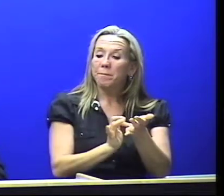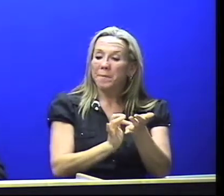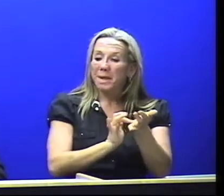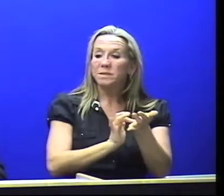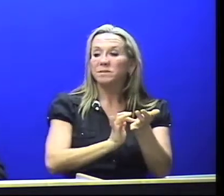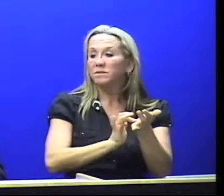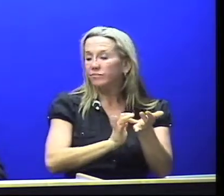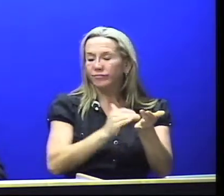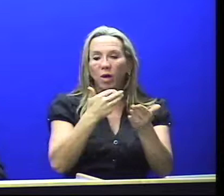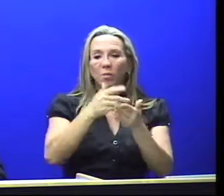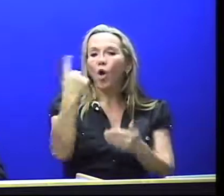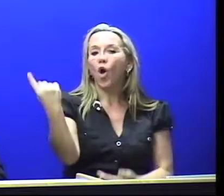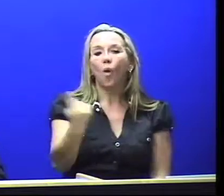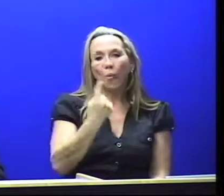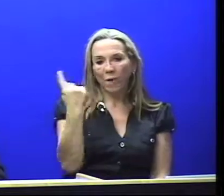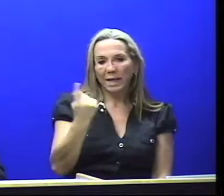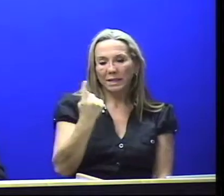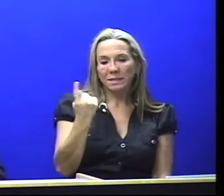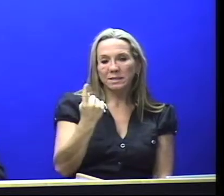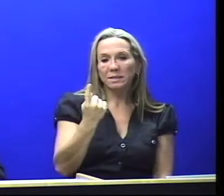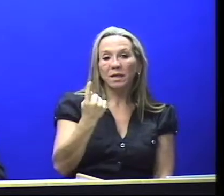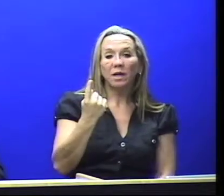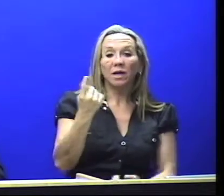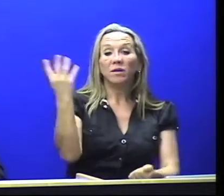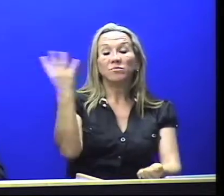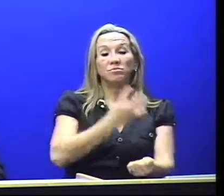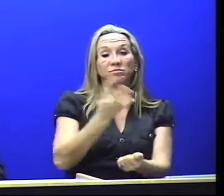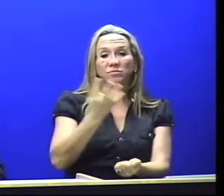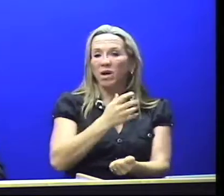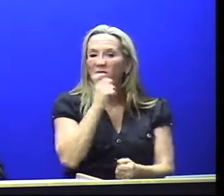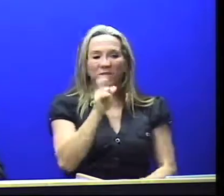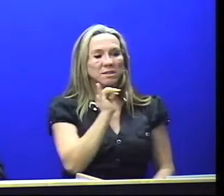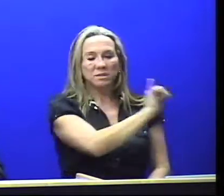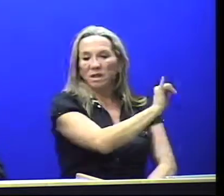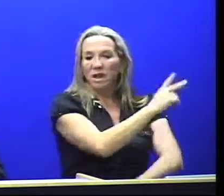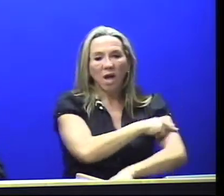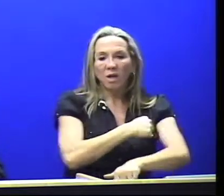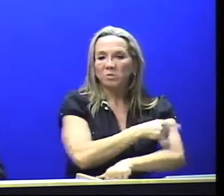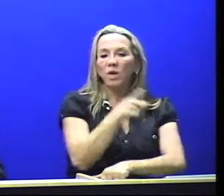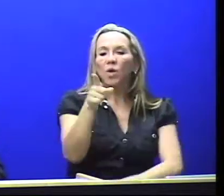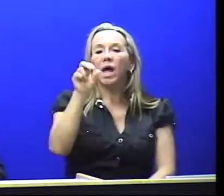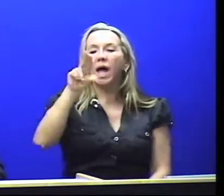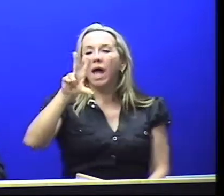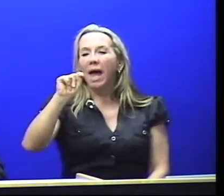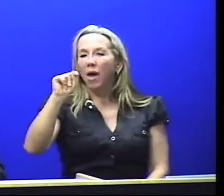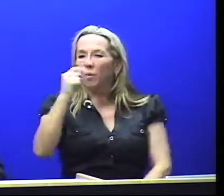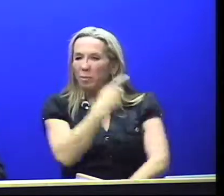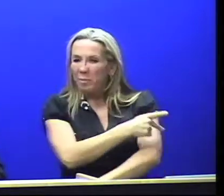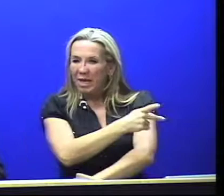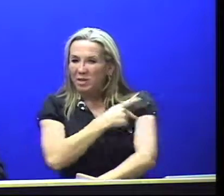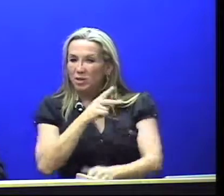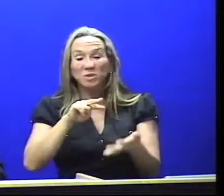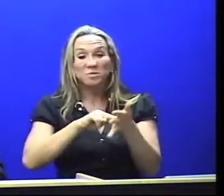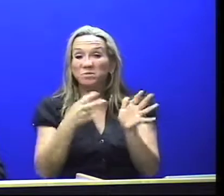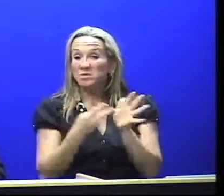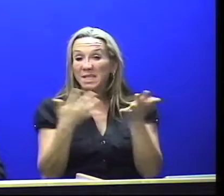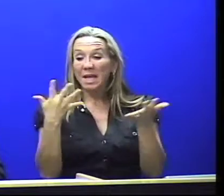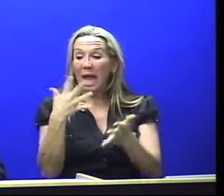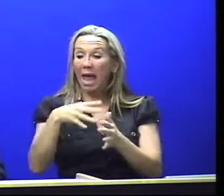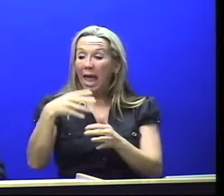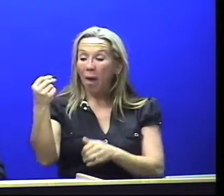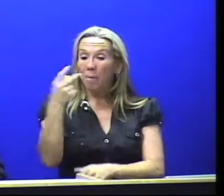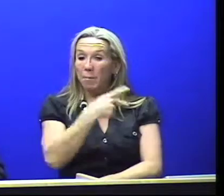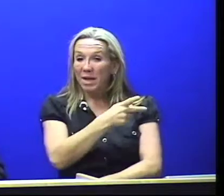almost always given as an outpatient, meaning you go into the clinic, you